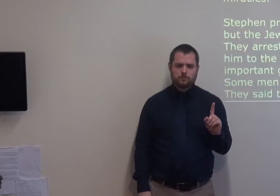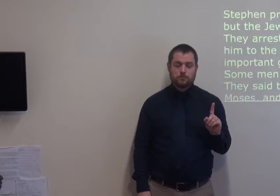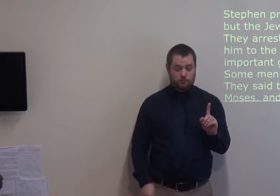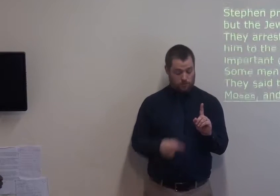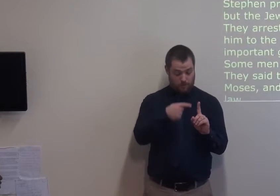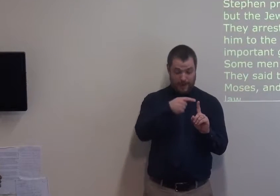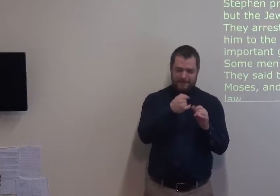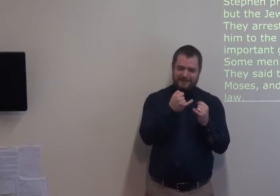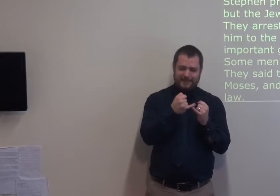Stephen preached the gospel,